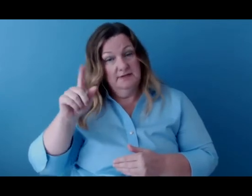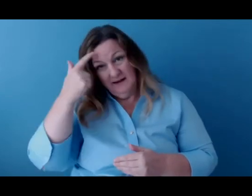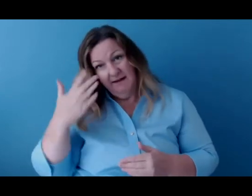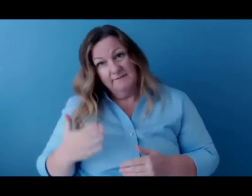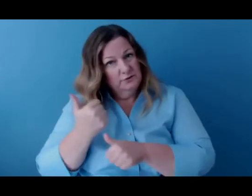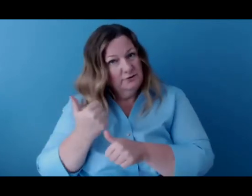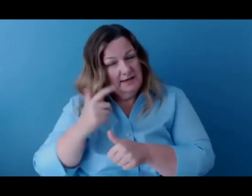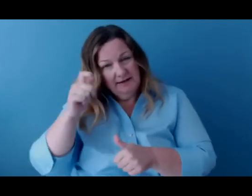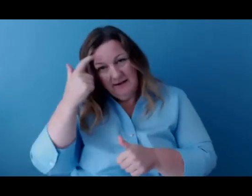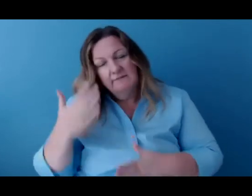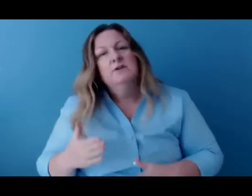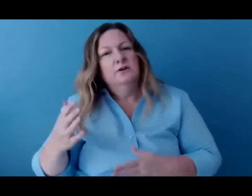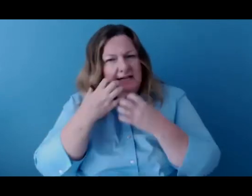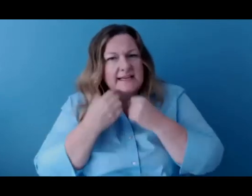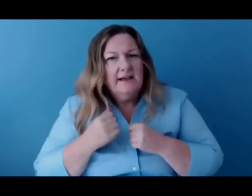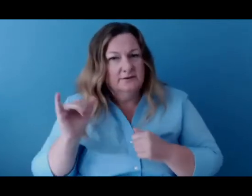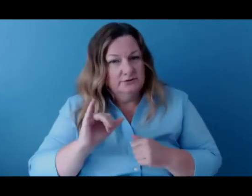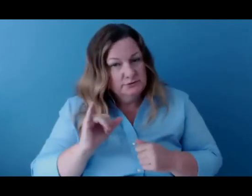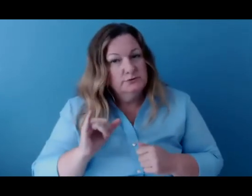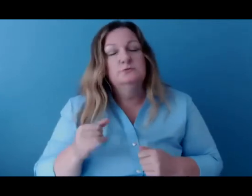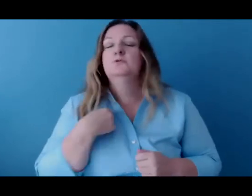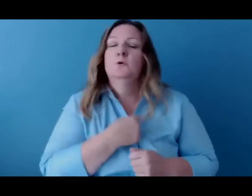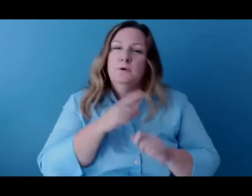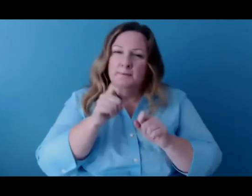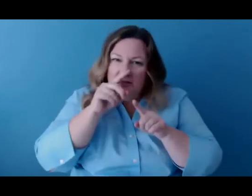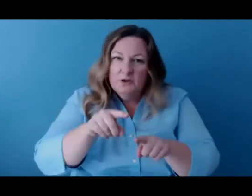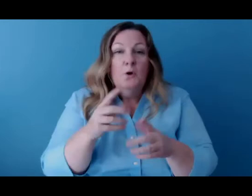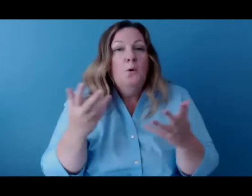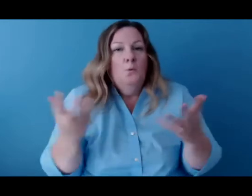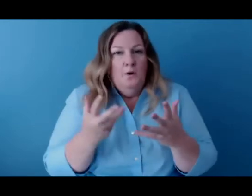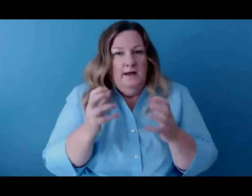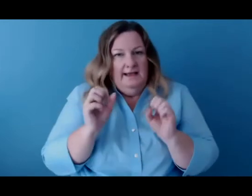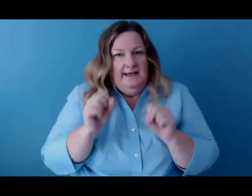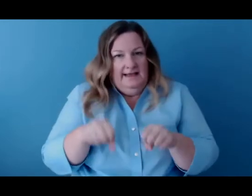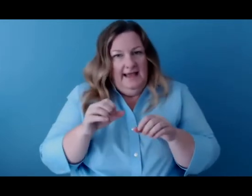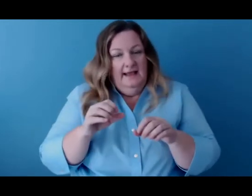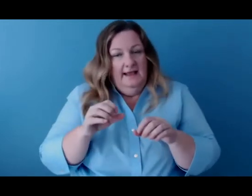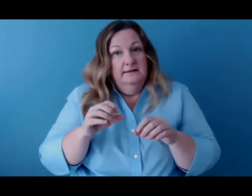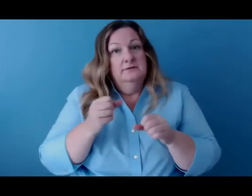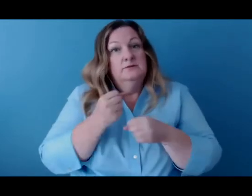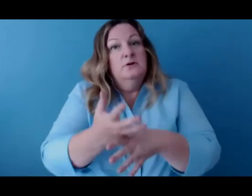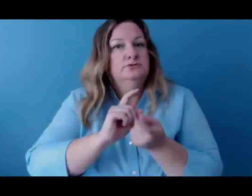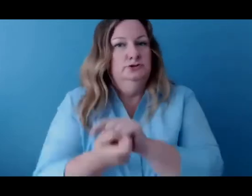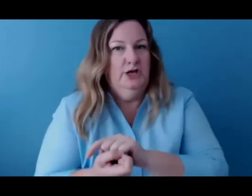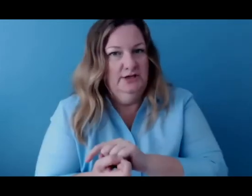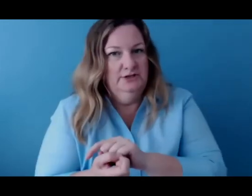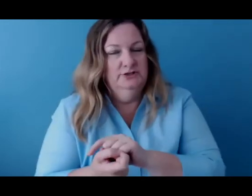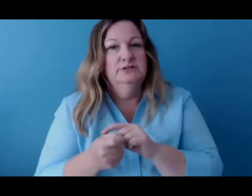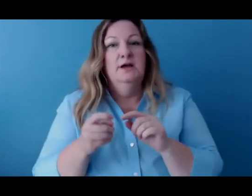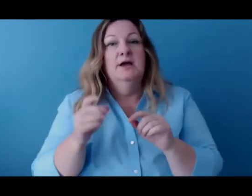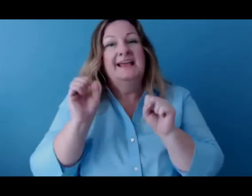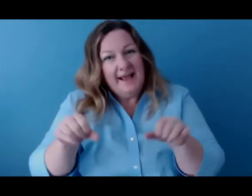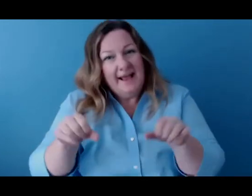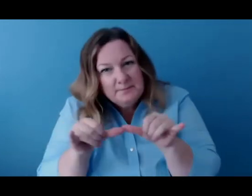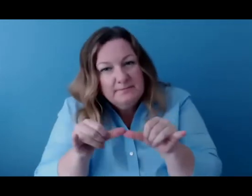But we need to identify specific actionable measures we can take to go beyond. And it'll be investment, and it'll be a restructuring of how some of our